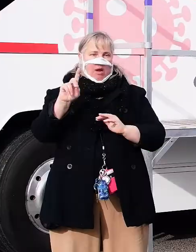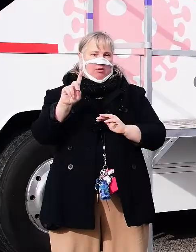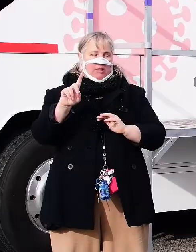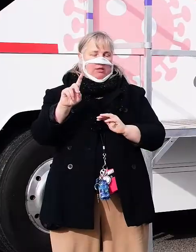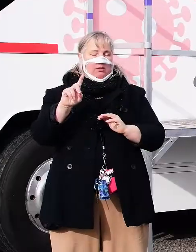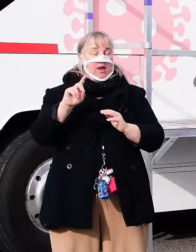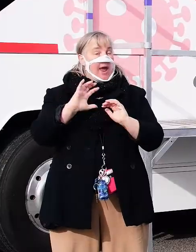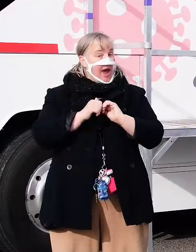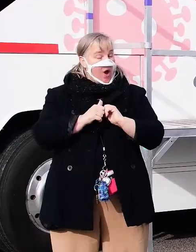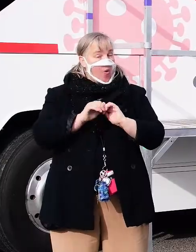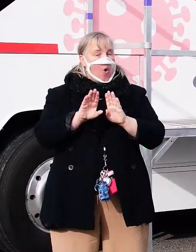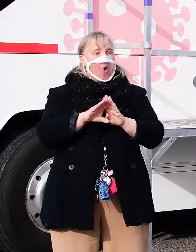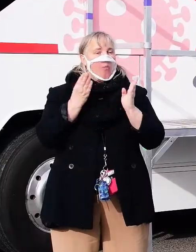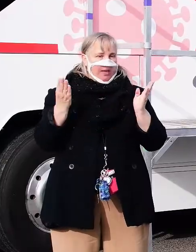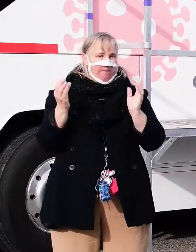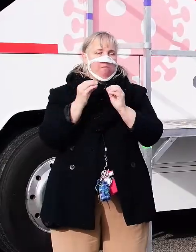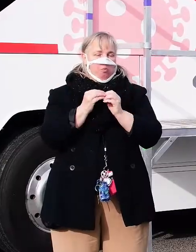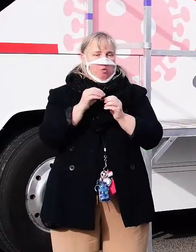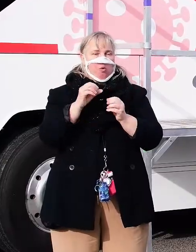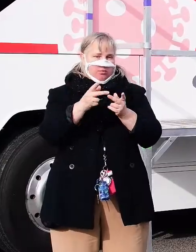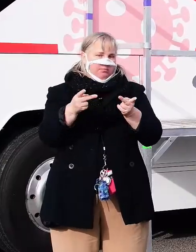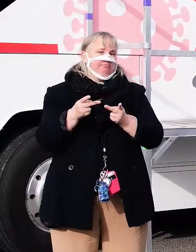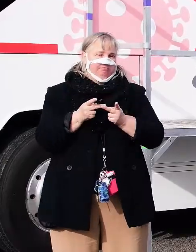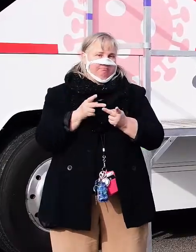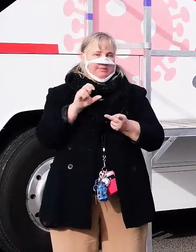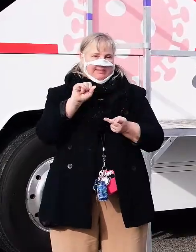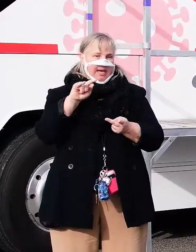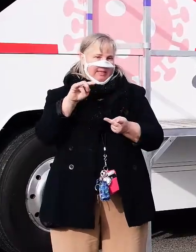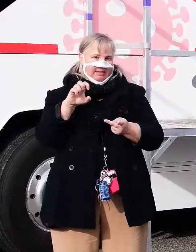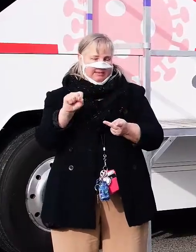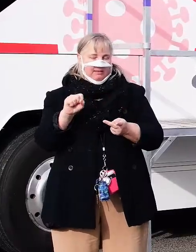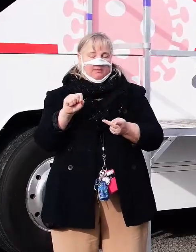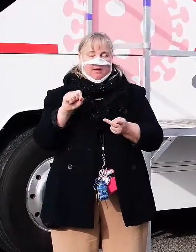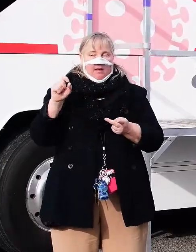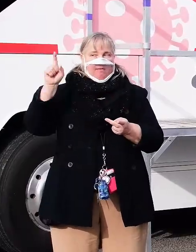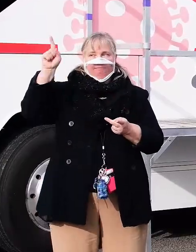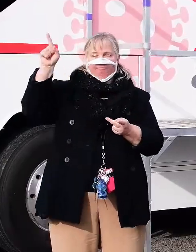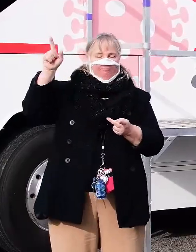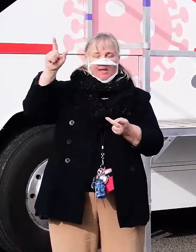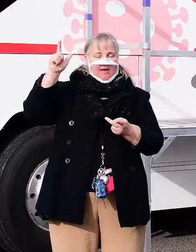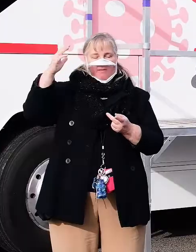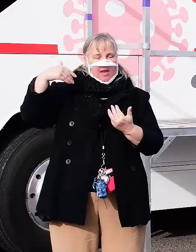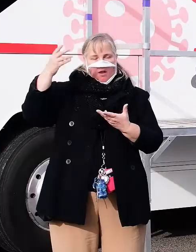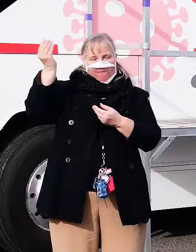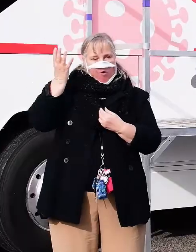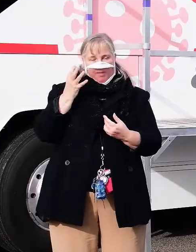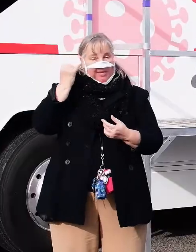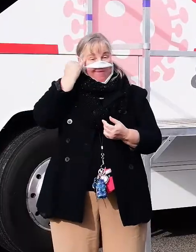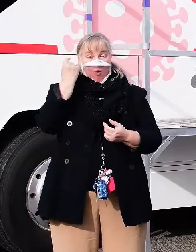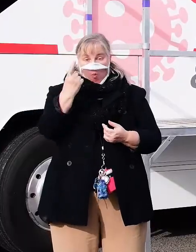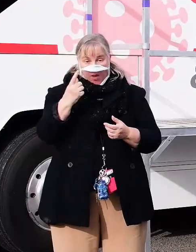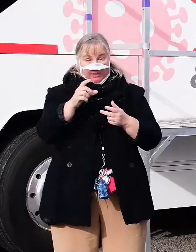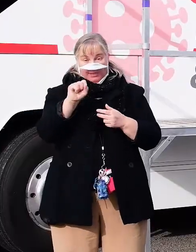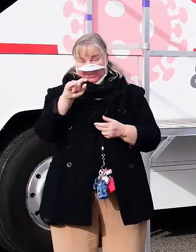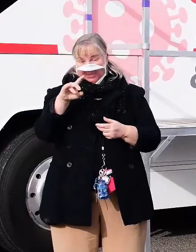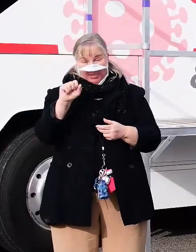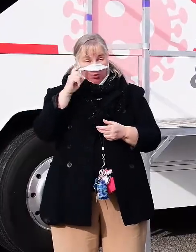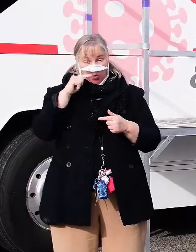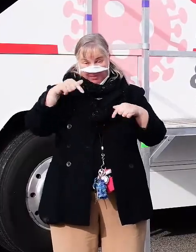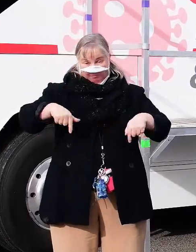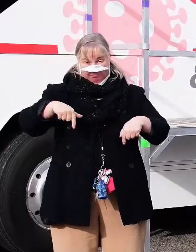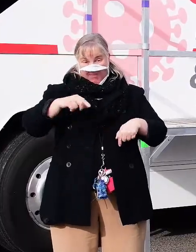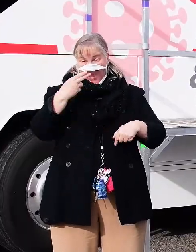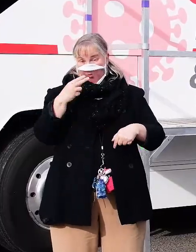by opening up additional sites. They have not yet informed me if one of those sites is going to be within Howard